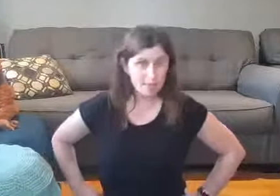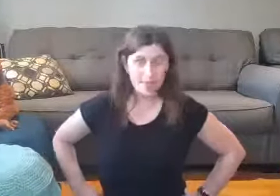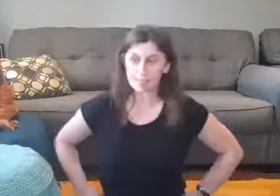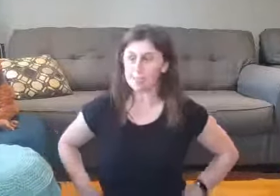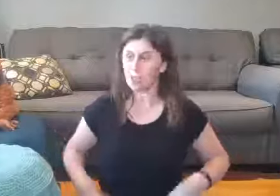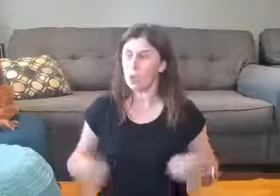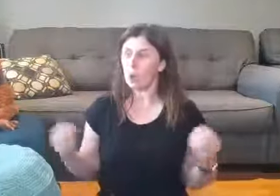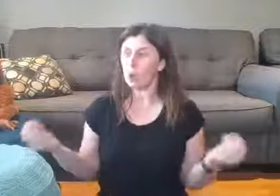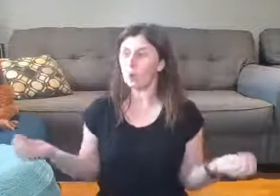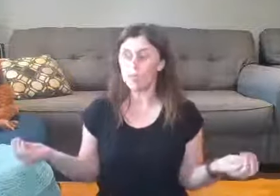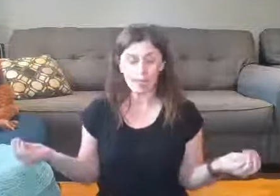bees. We